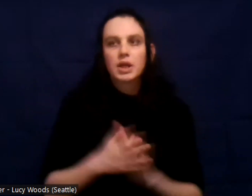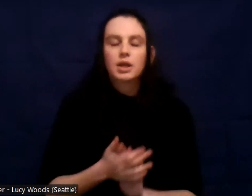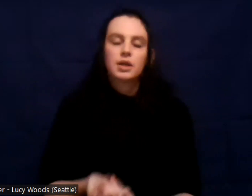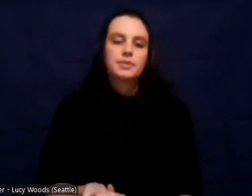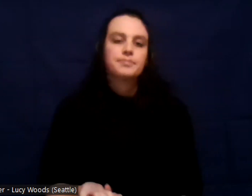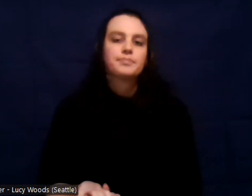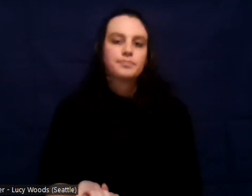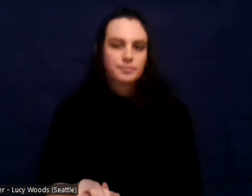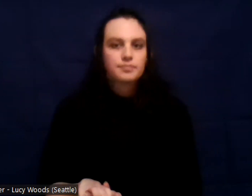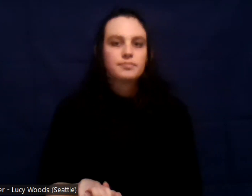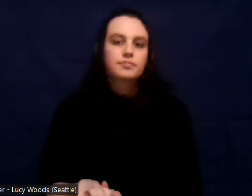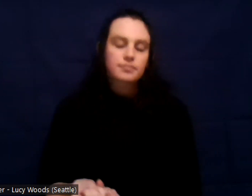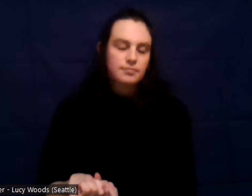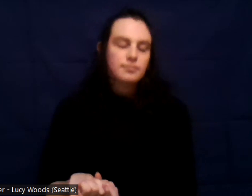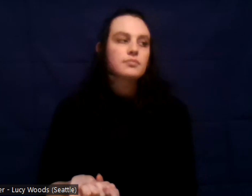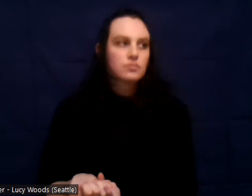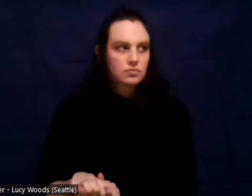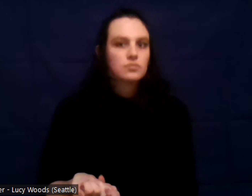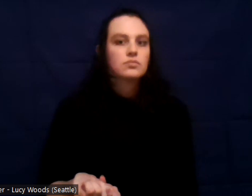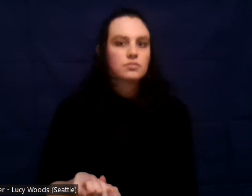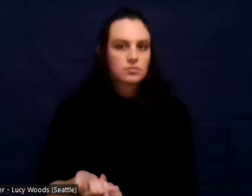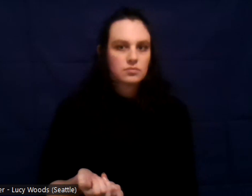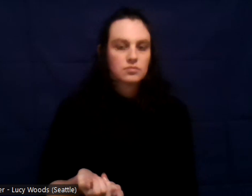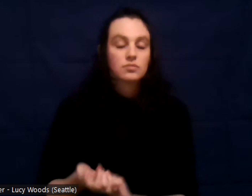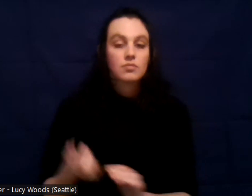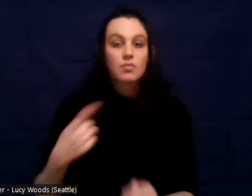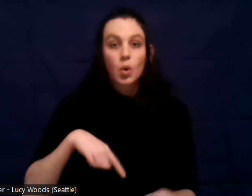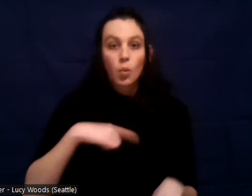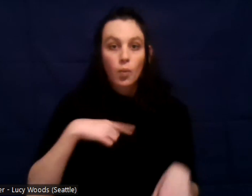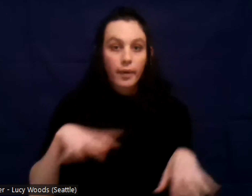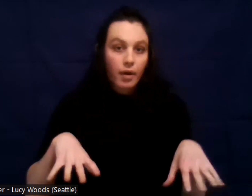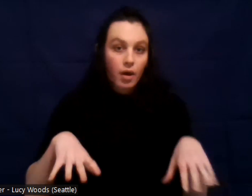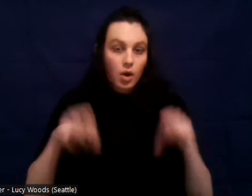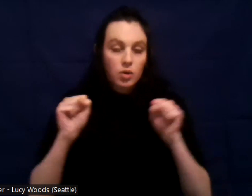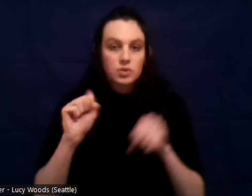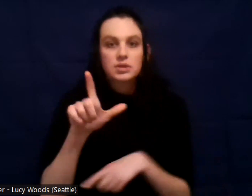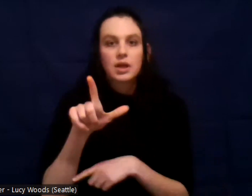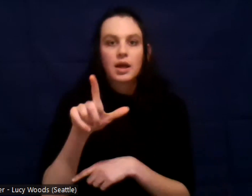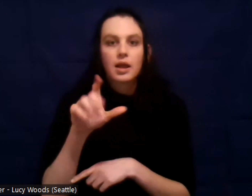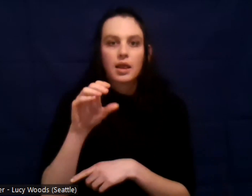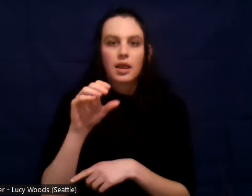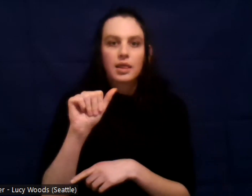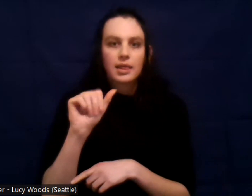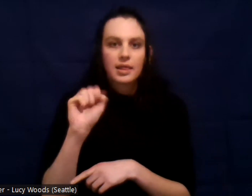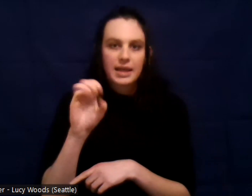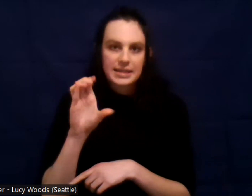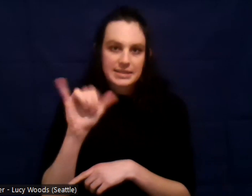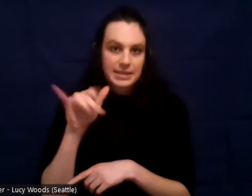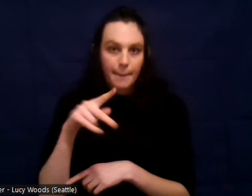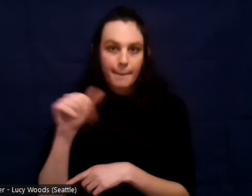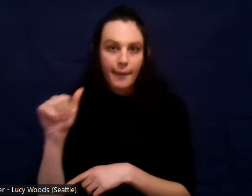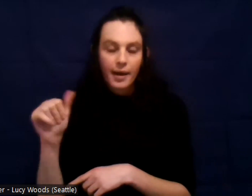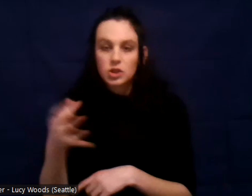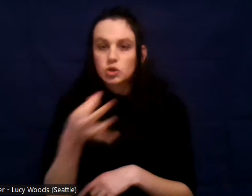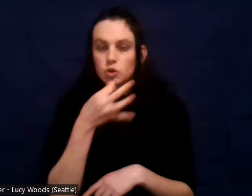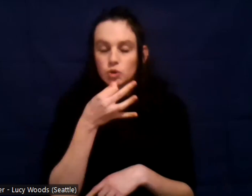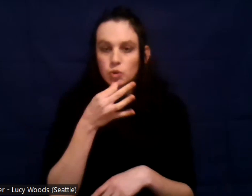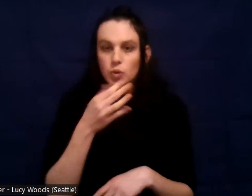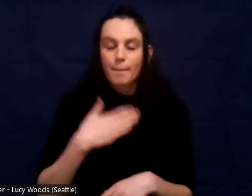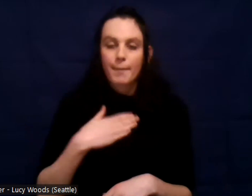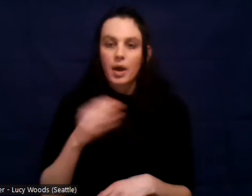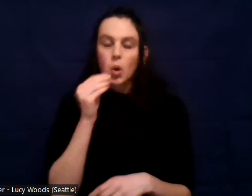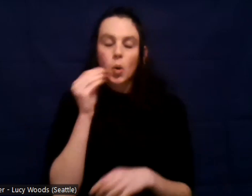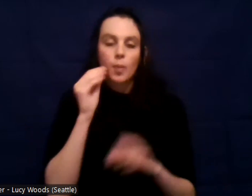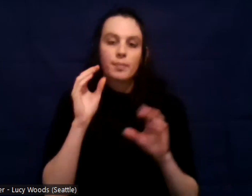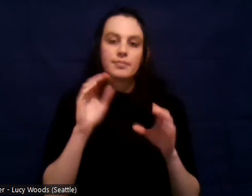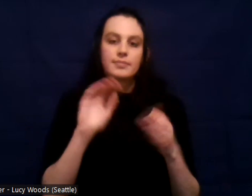up we're going to be hosting LASCYPAA, so Louisiana State Conference for Young People in AA, in our hometown of